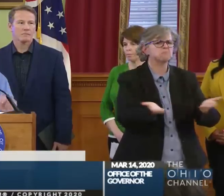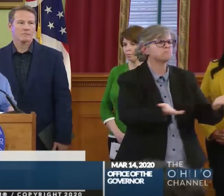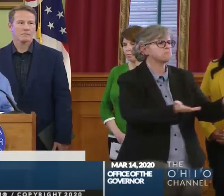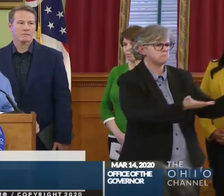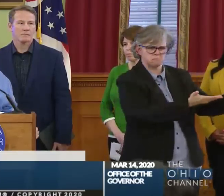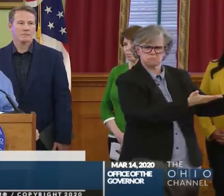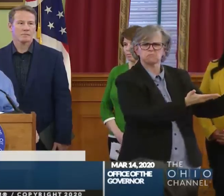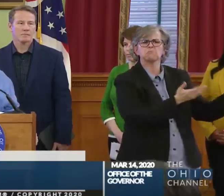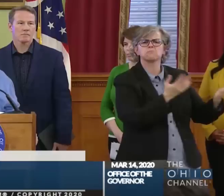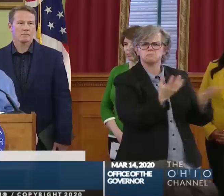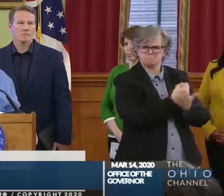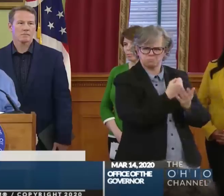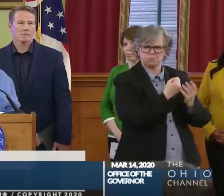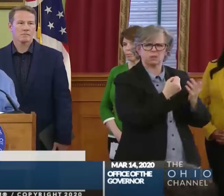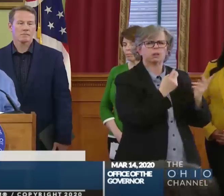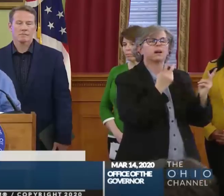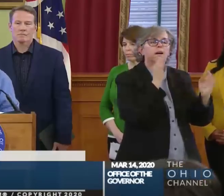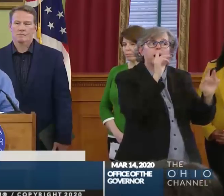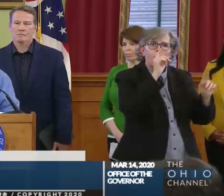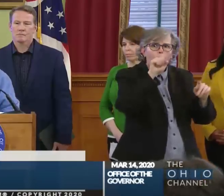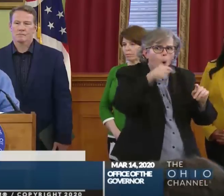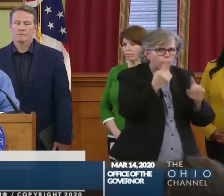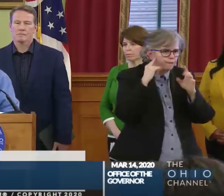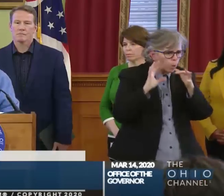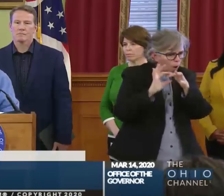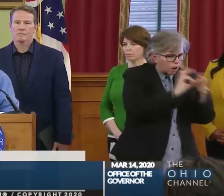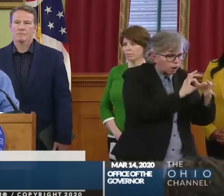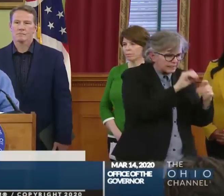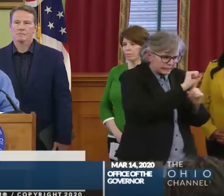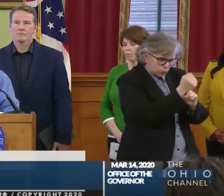for end-of-life situations.